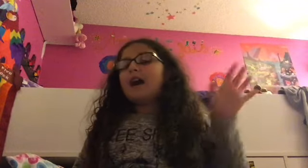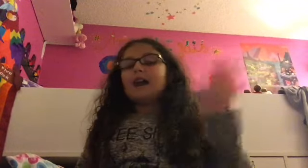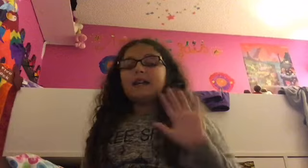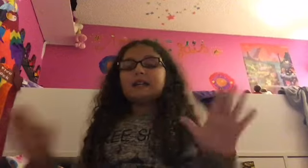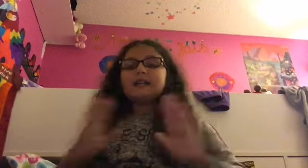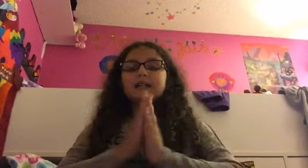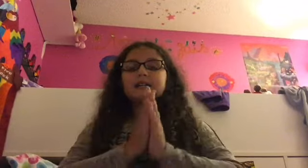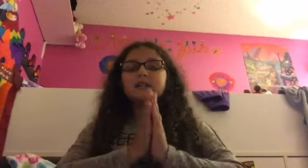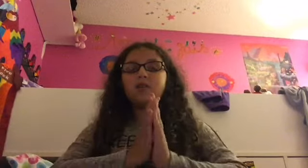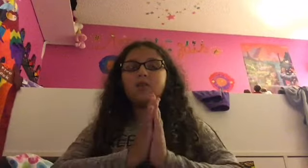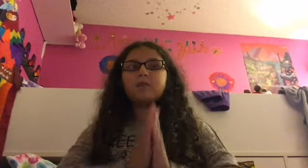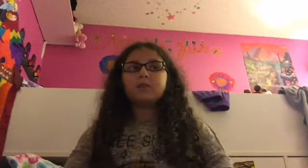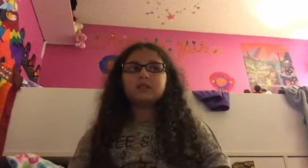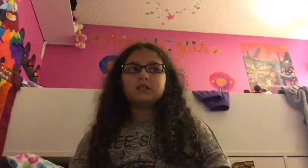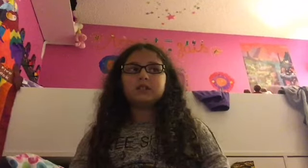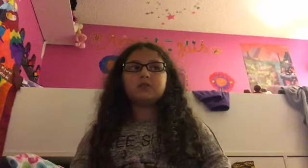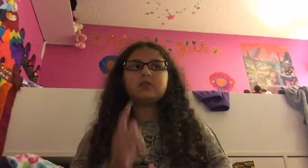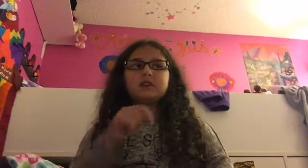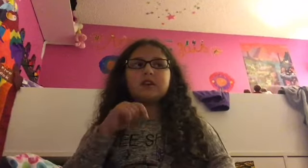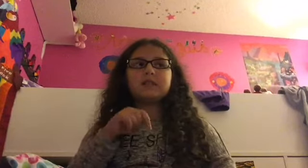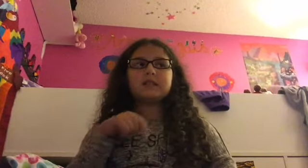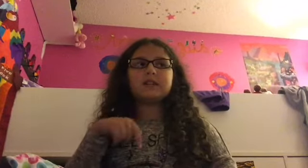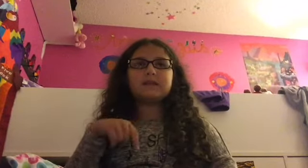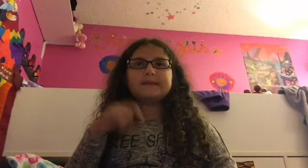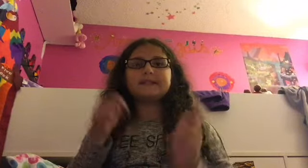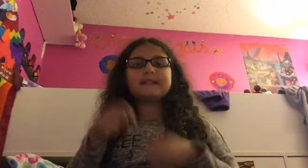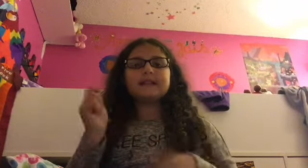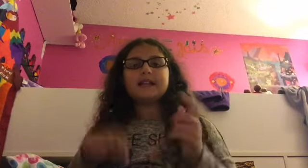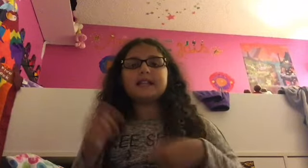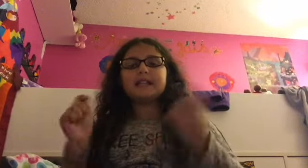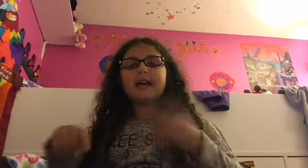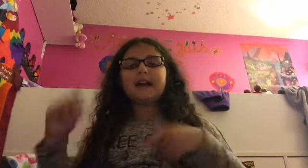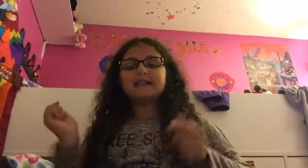I hope you could comment down that